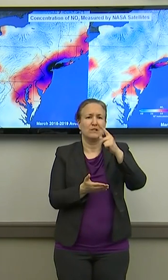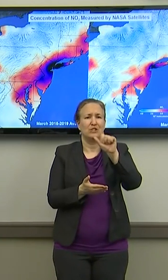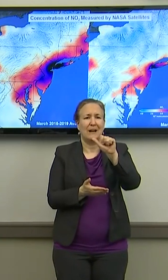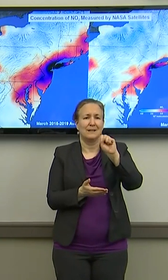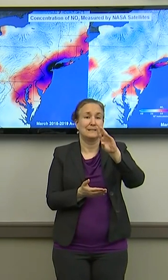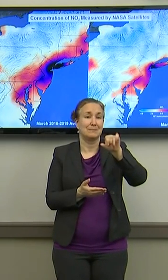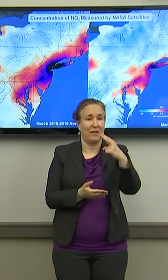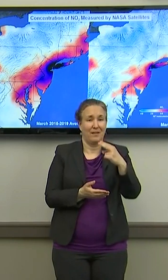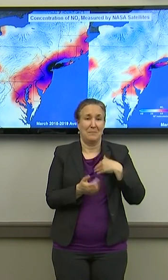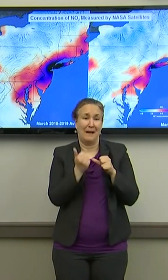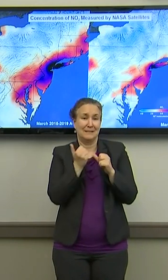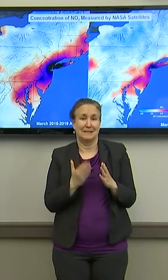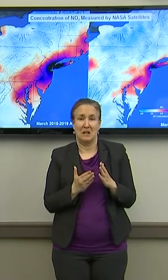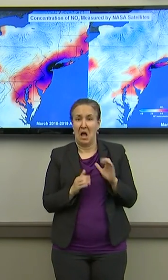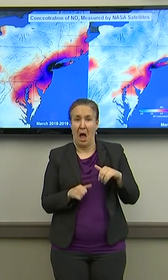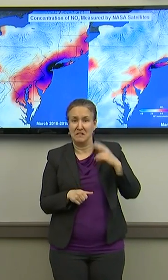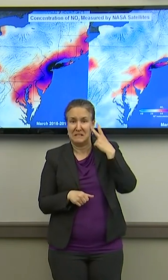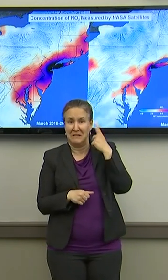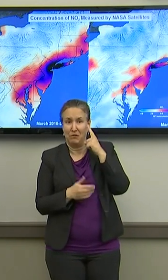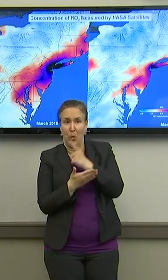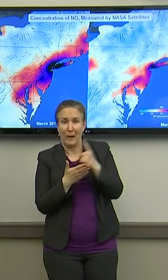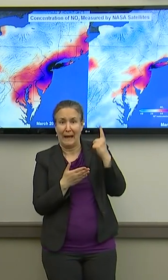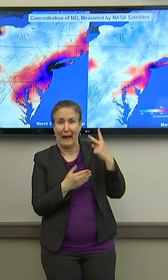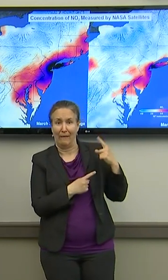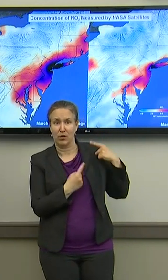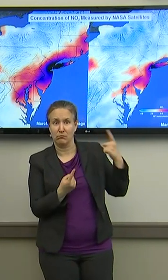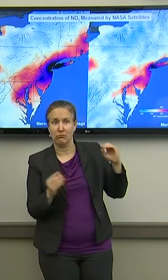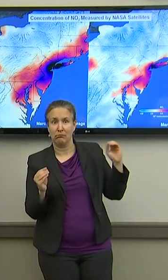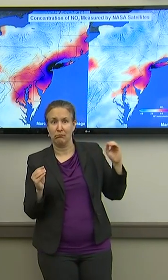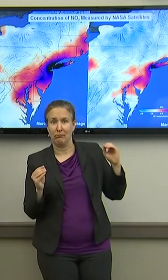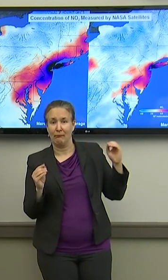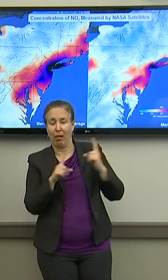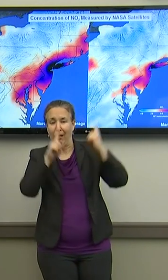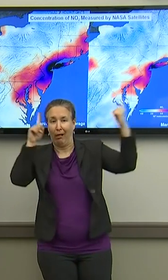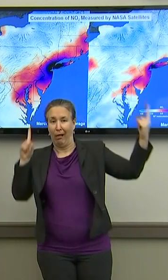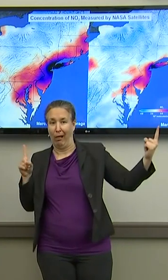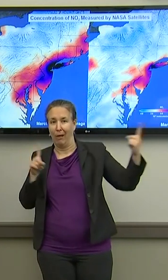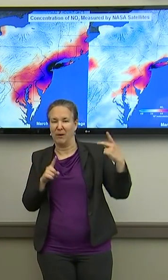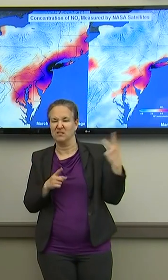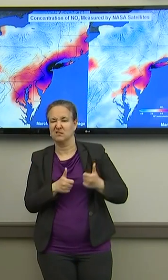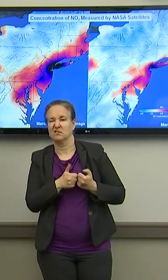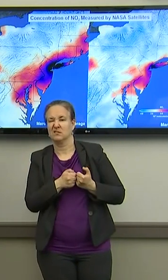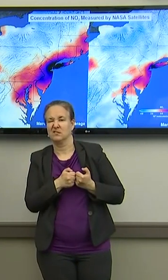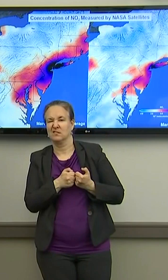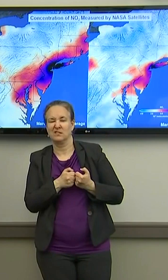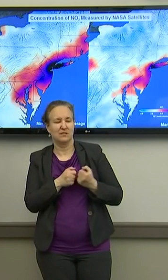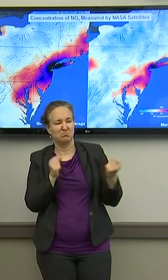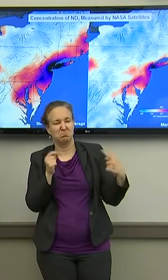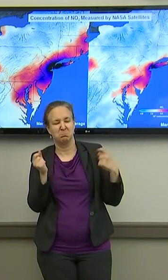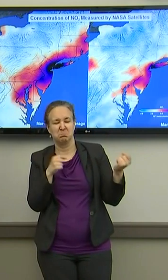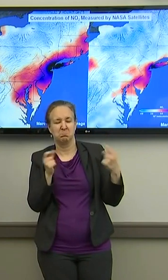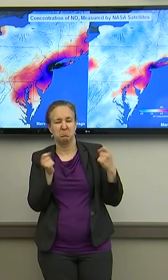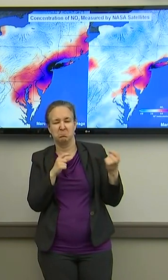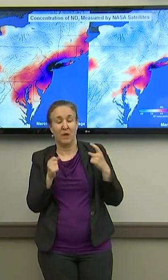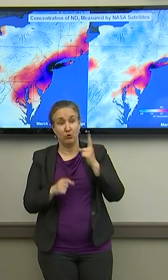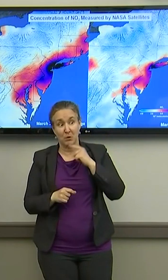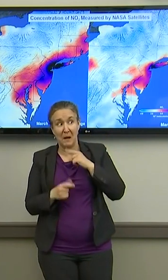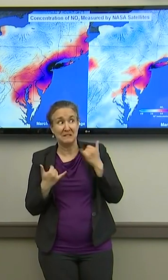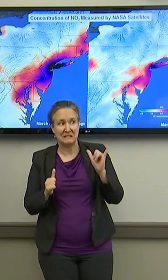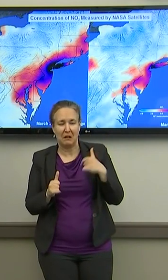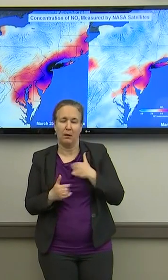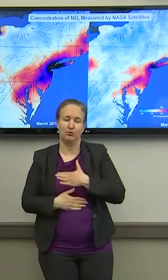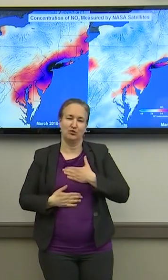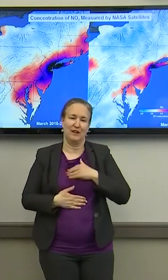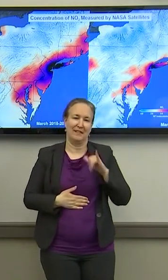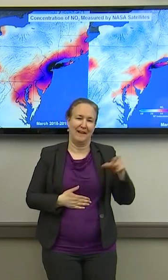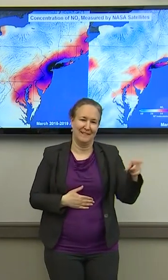my assistant, who I haven't seen for like a week and a half now, but I text her quite frequently, so I appreciate her still responding. And